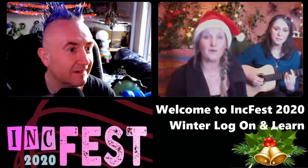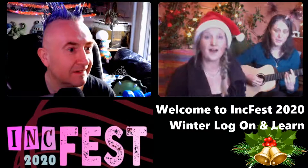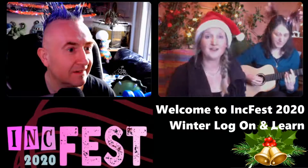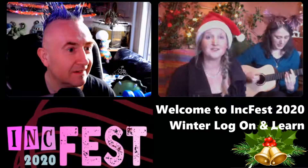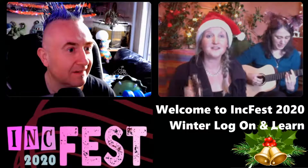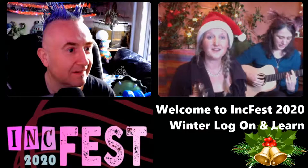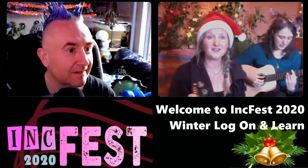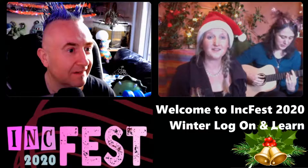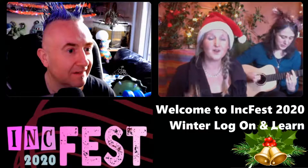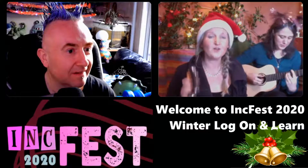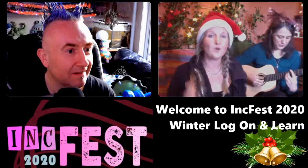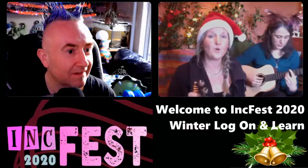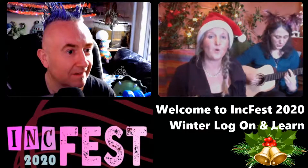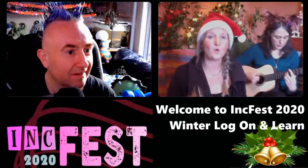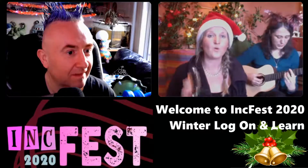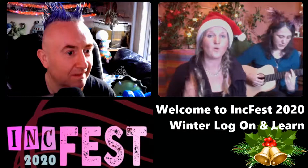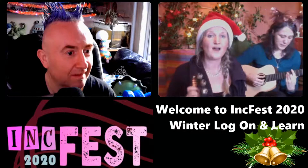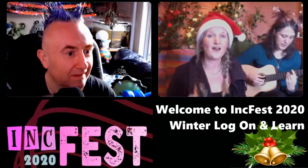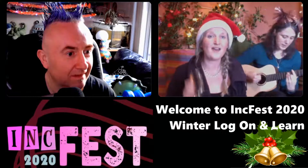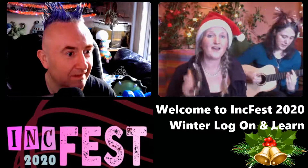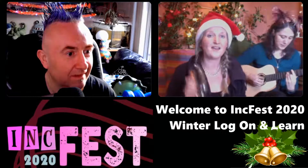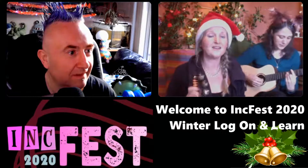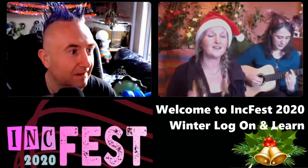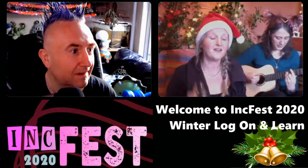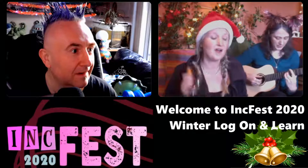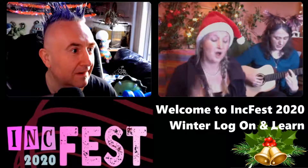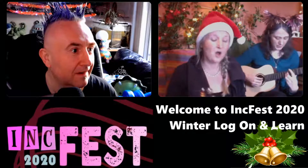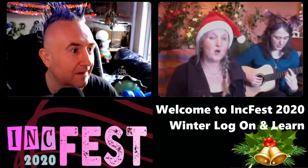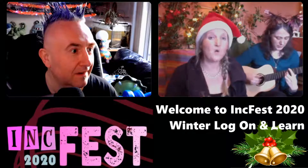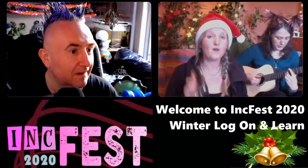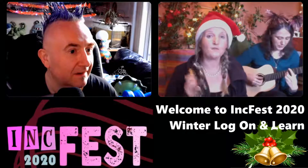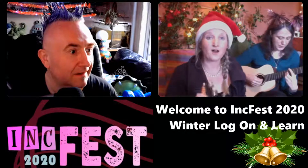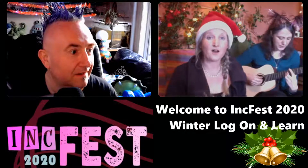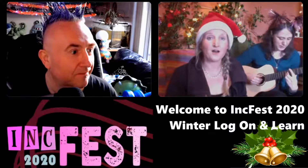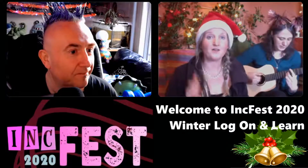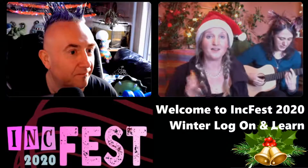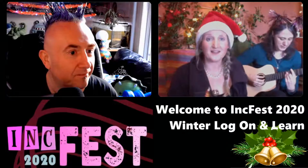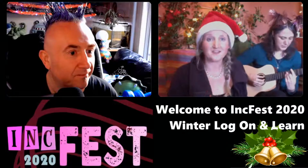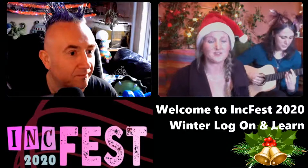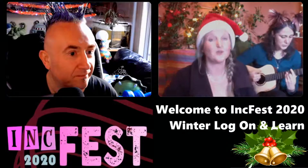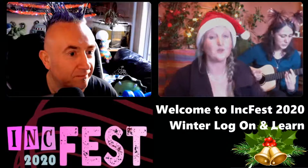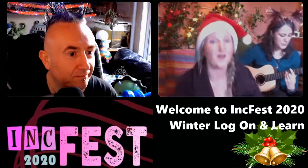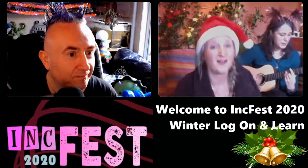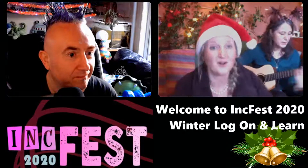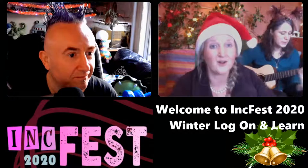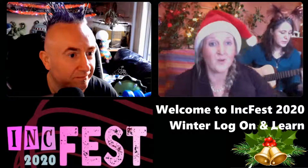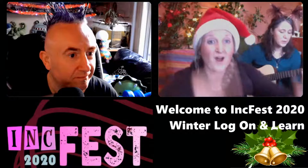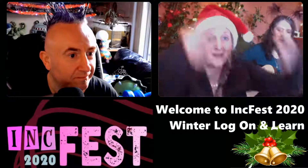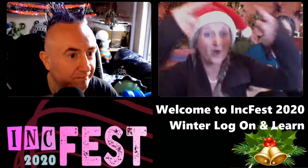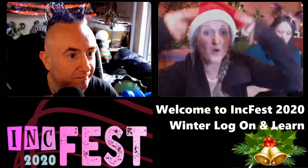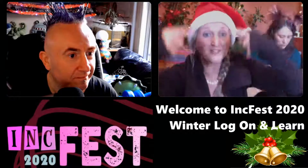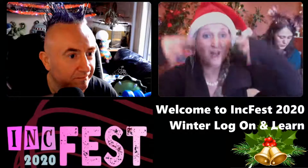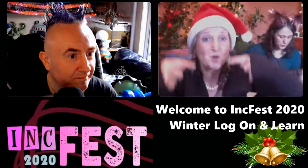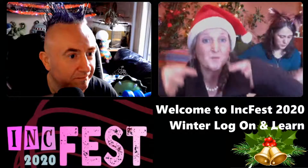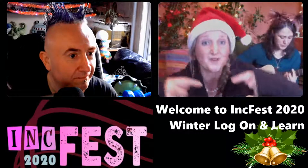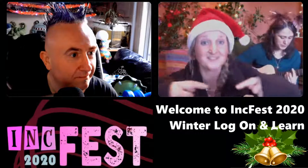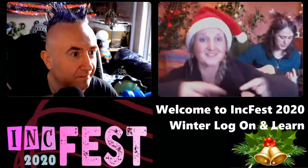bells, jingle all the way. Oh, what fun it is to ride on a one-horse open